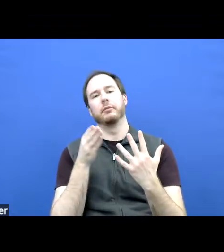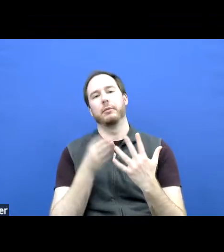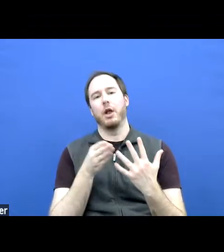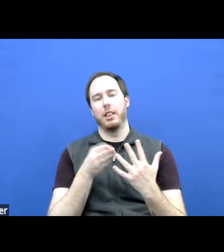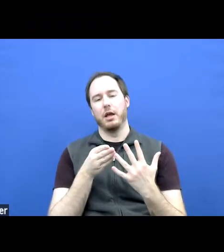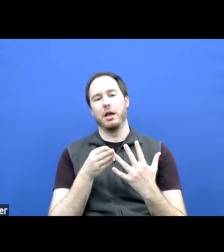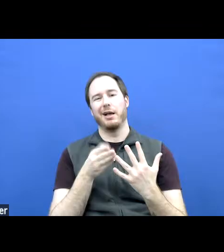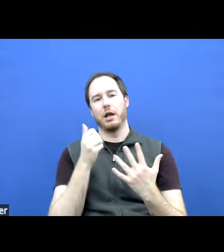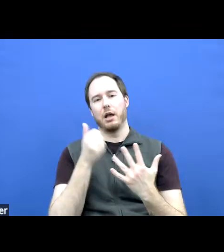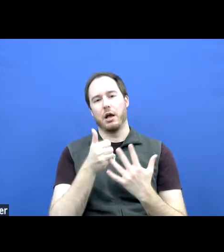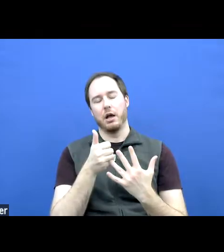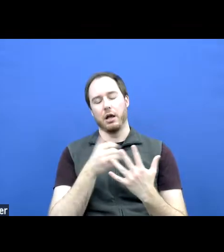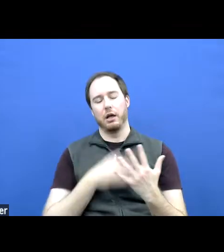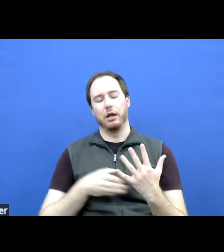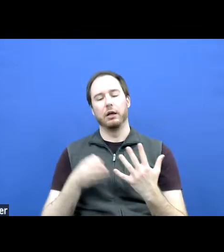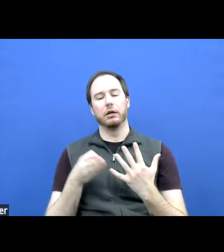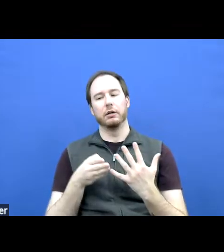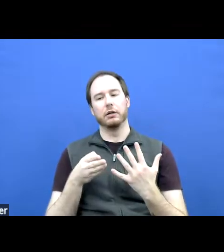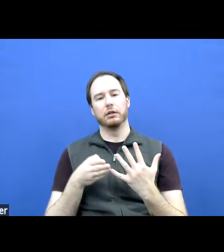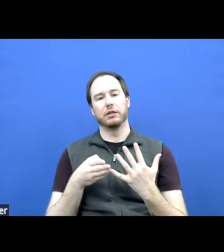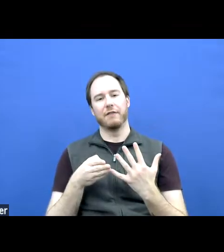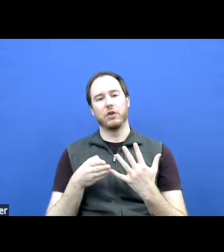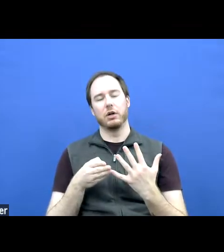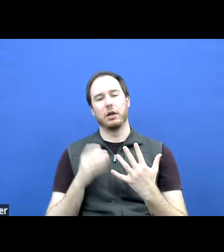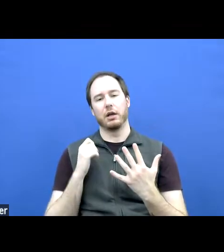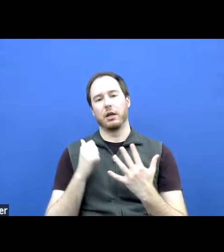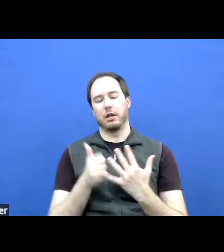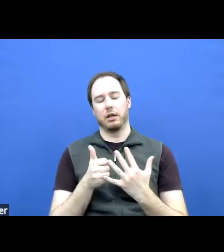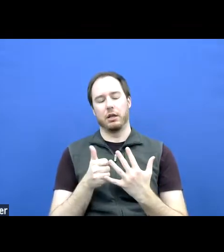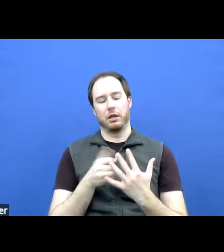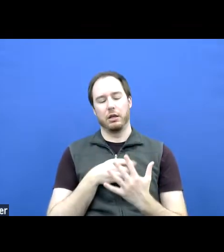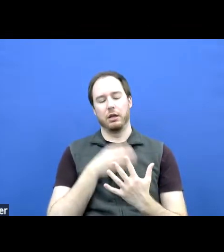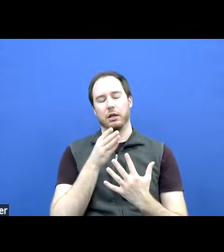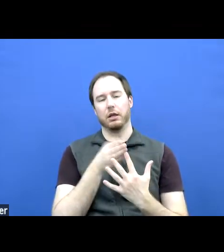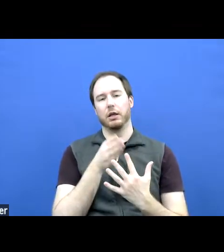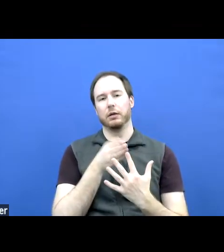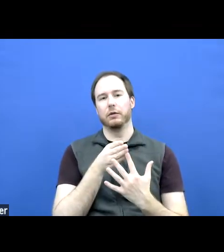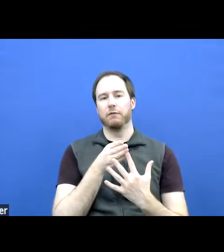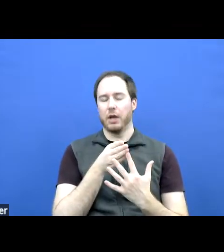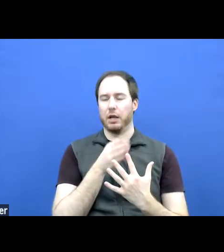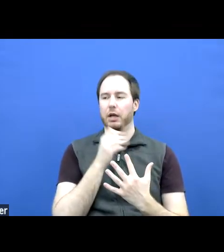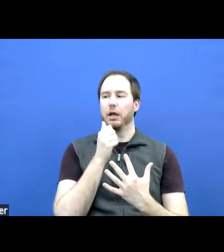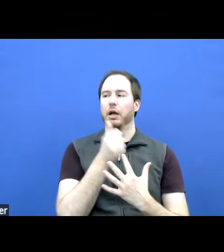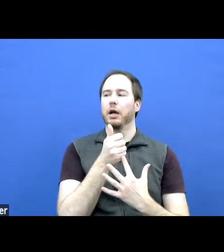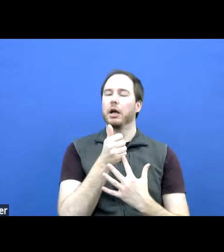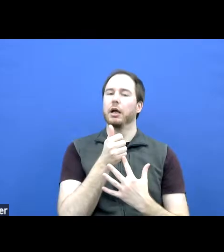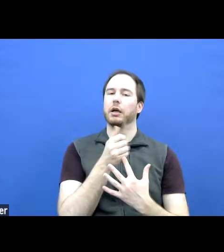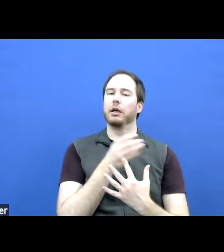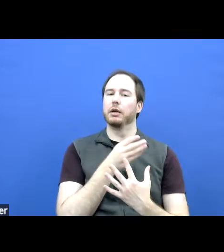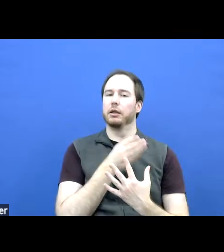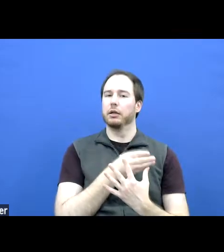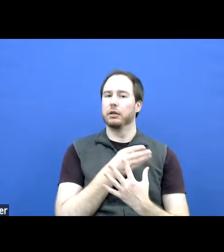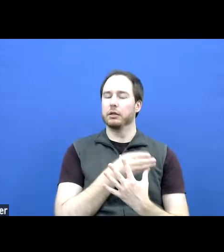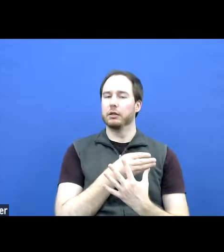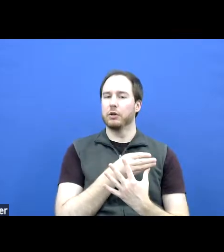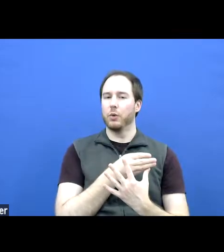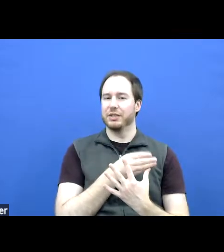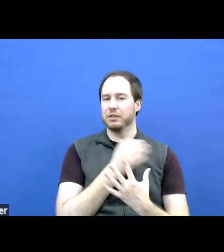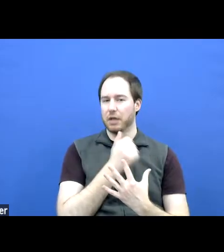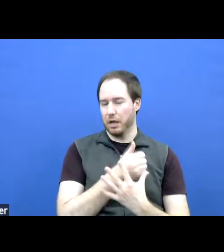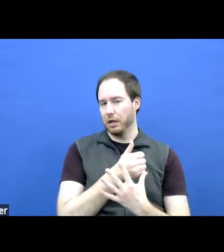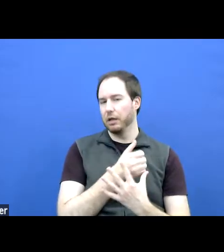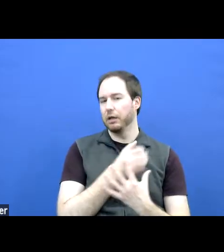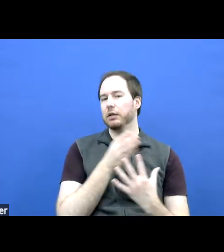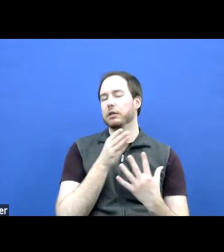Councilmember Barley, Aye. Councilmember Stafford, Aye. Councilmember Safranek, Aye. Councilmember